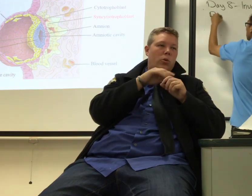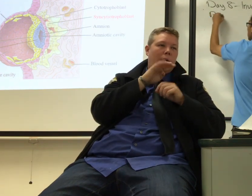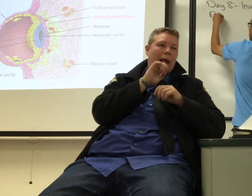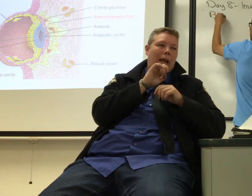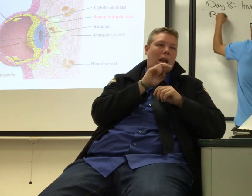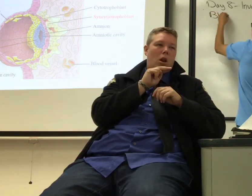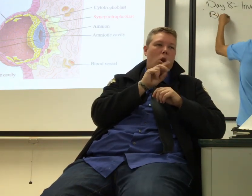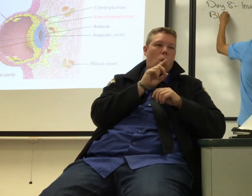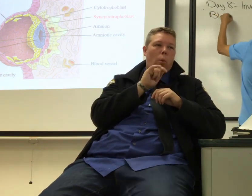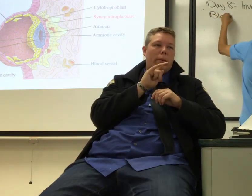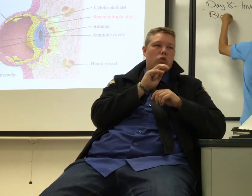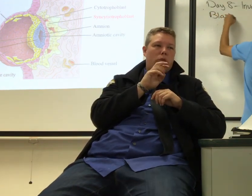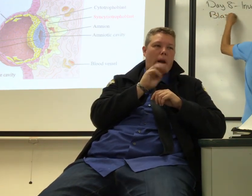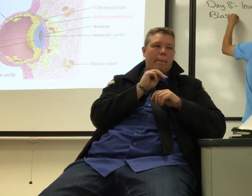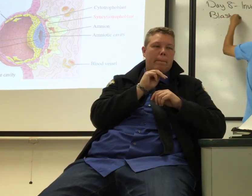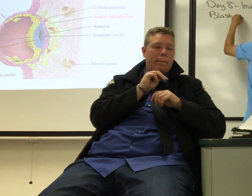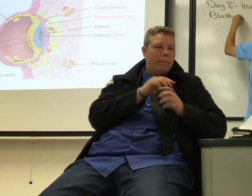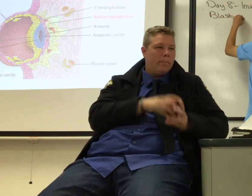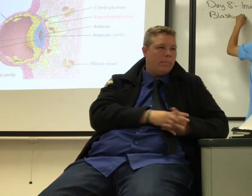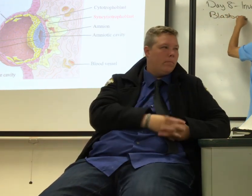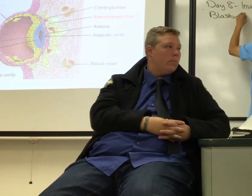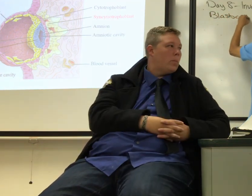Blastocyst.